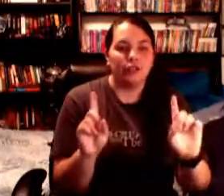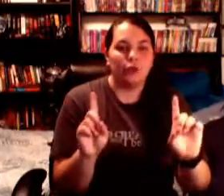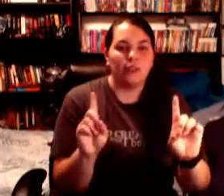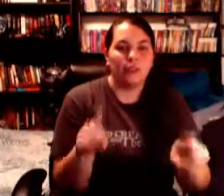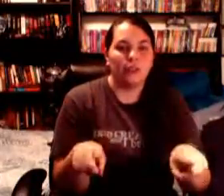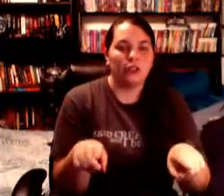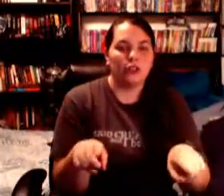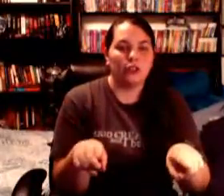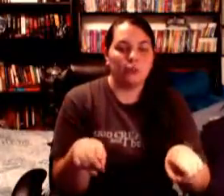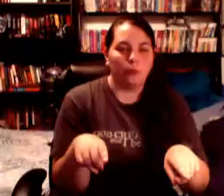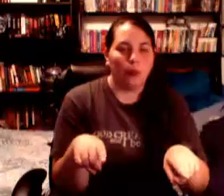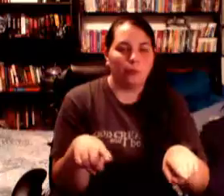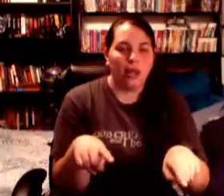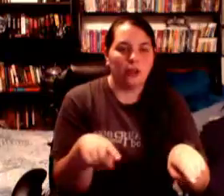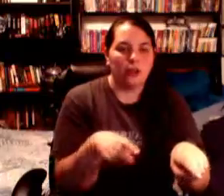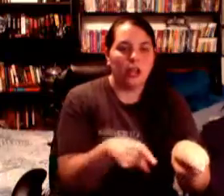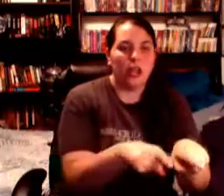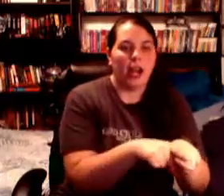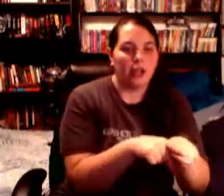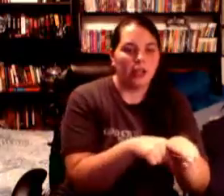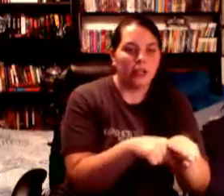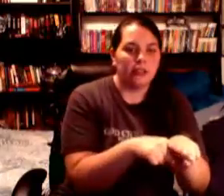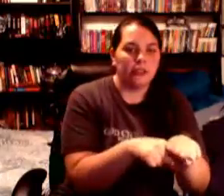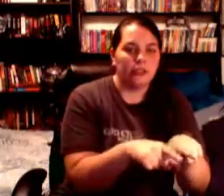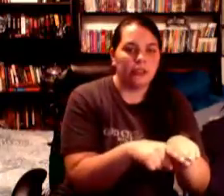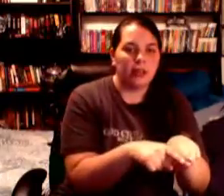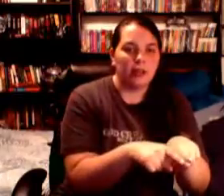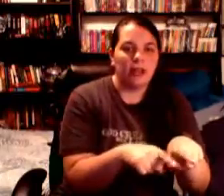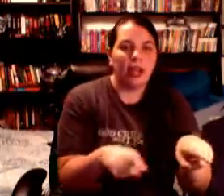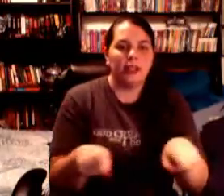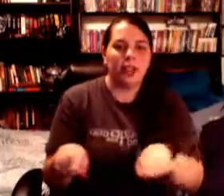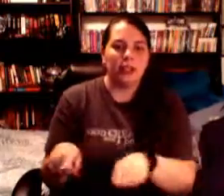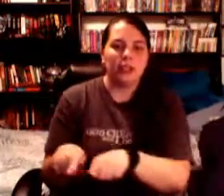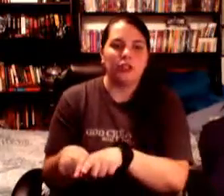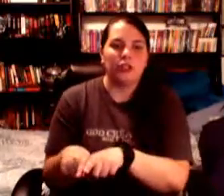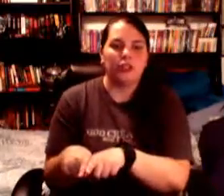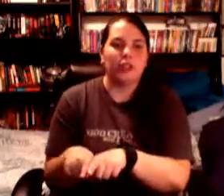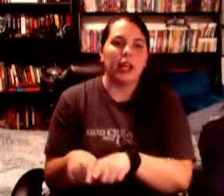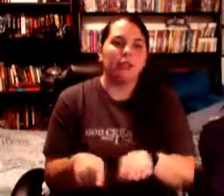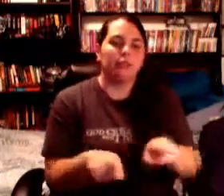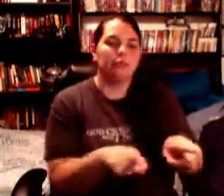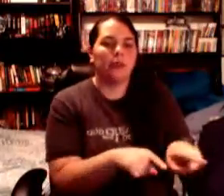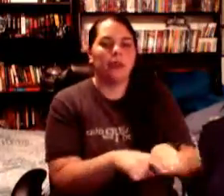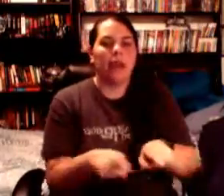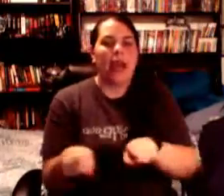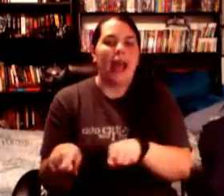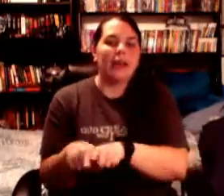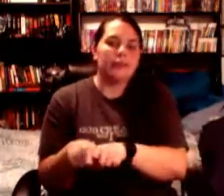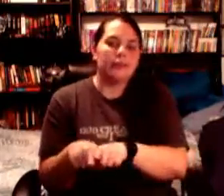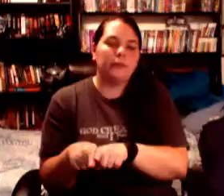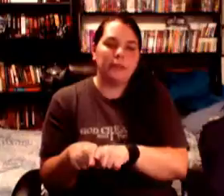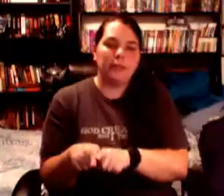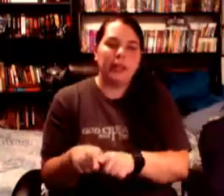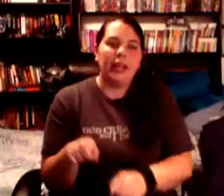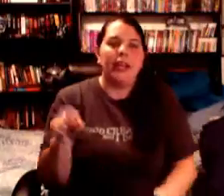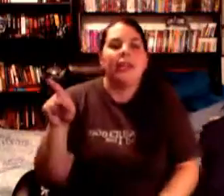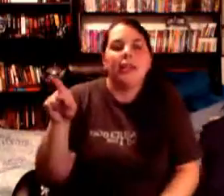two index fingers, palms down, and you're going to touch side by side and touch side by side. As.